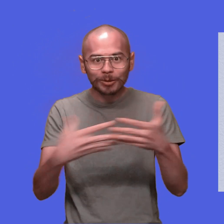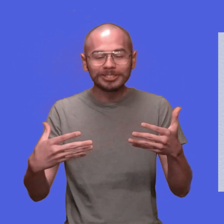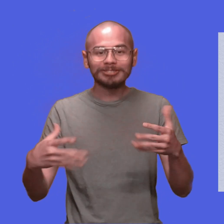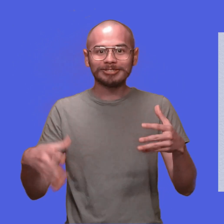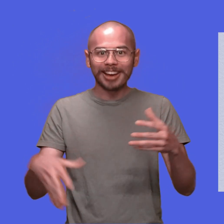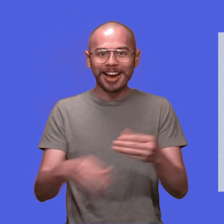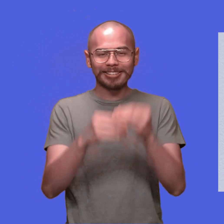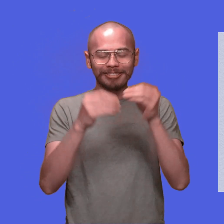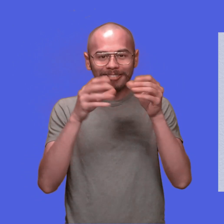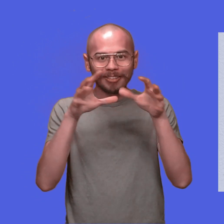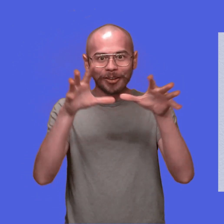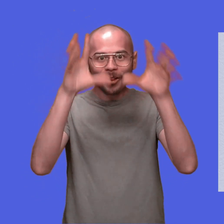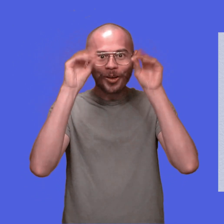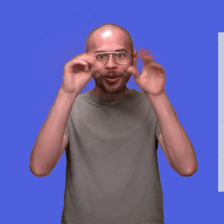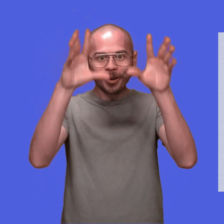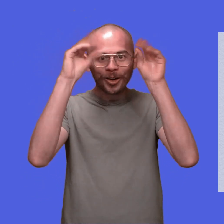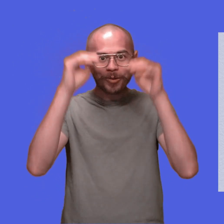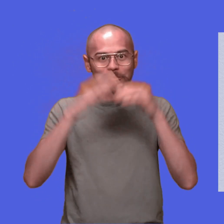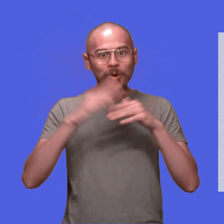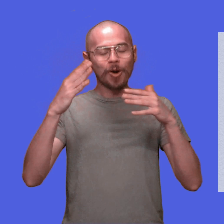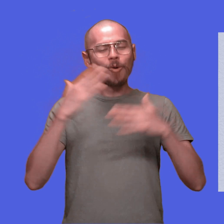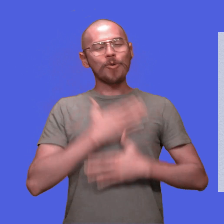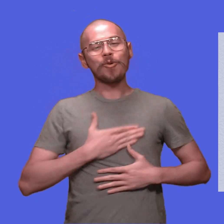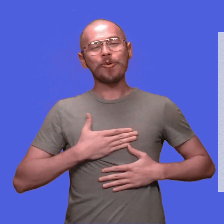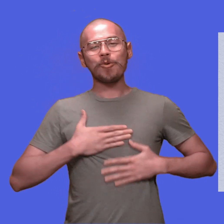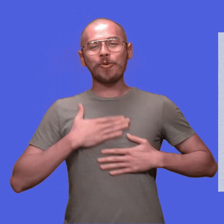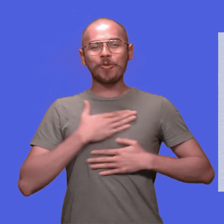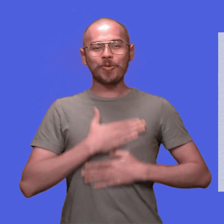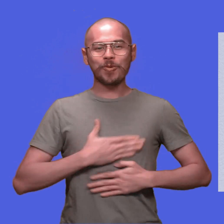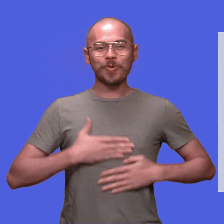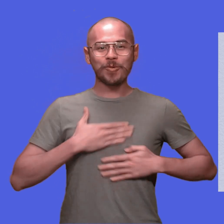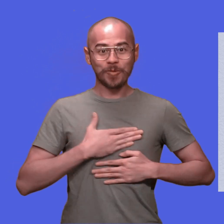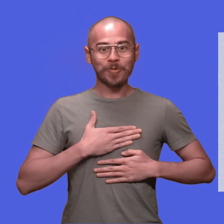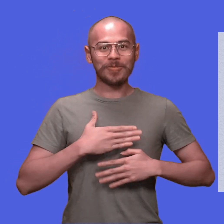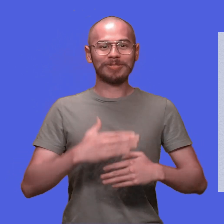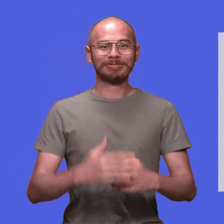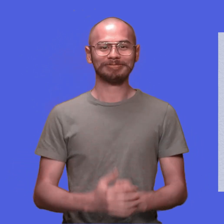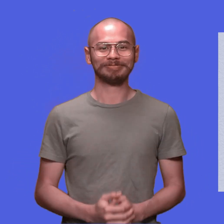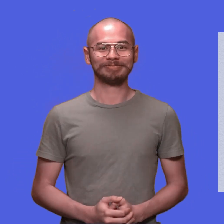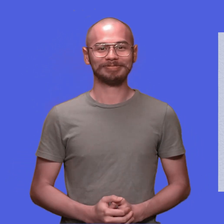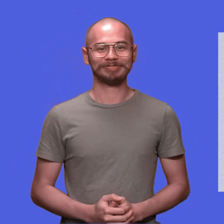more freely available signed storybooks for online and offline reading, viewing, and enjoyment.